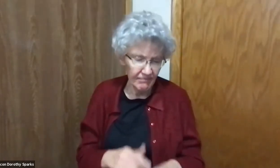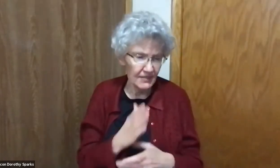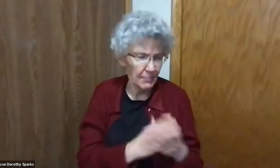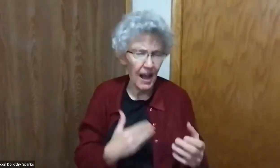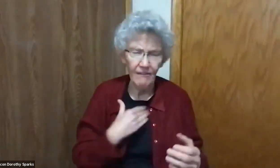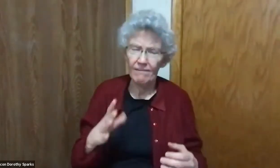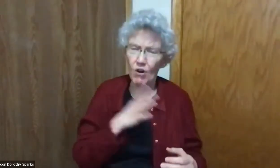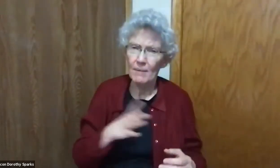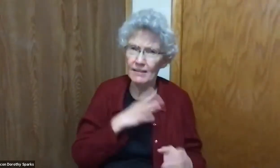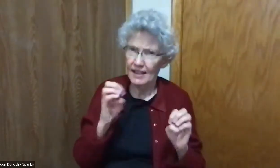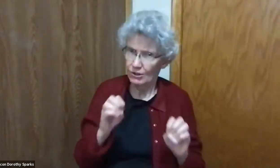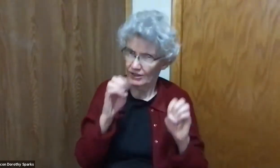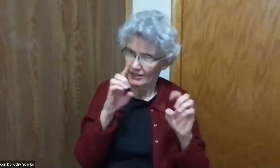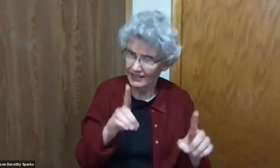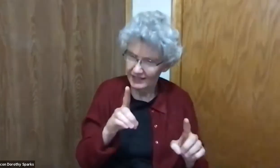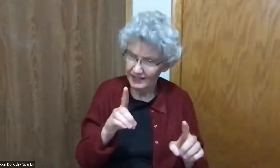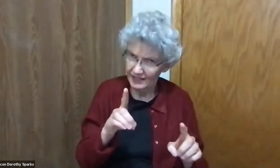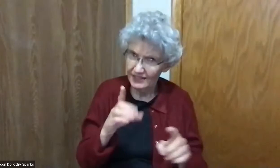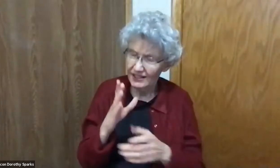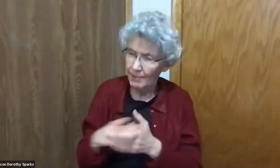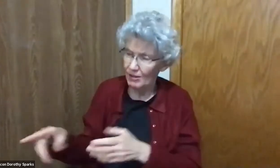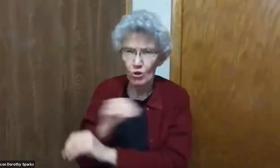and those without.